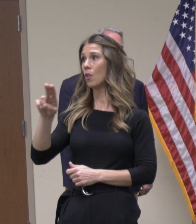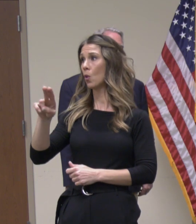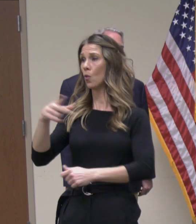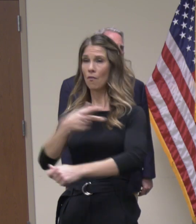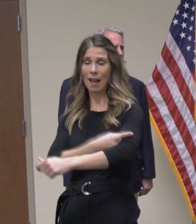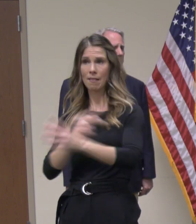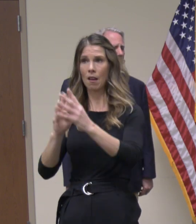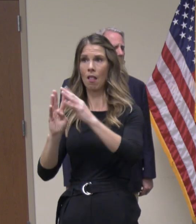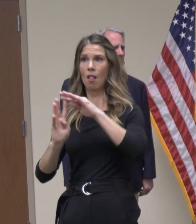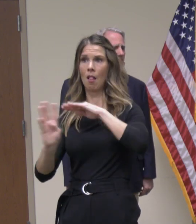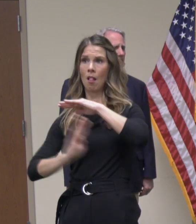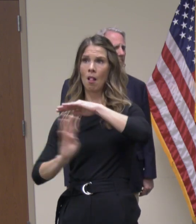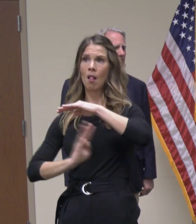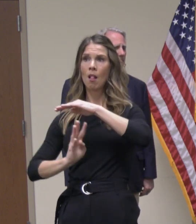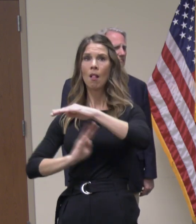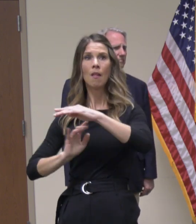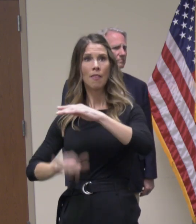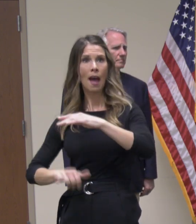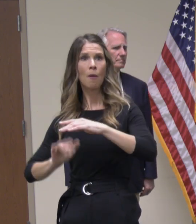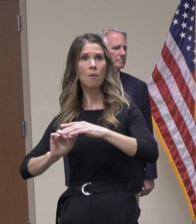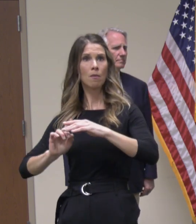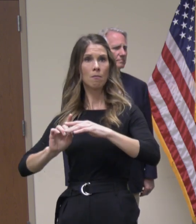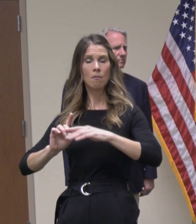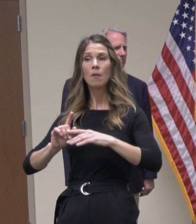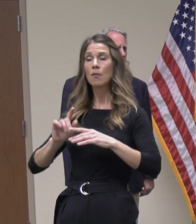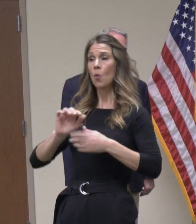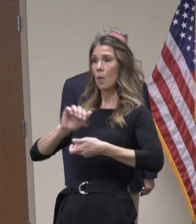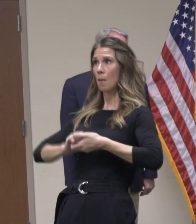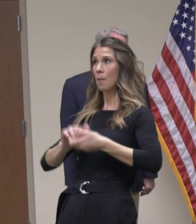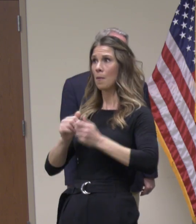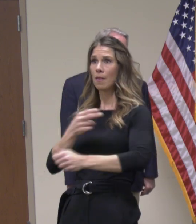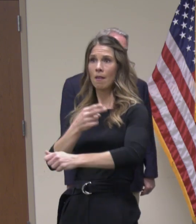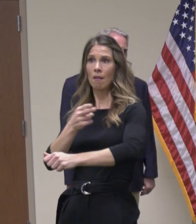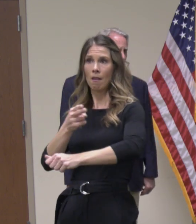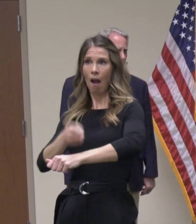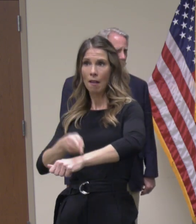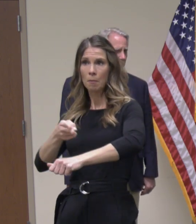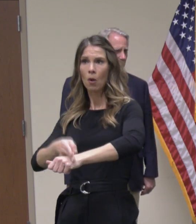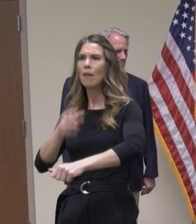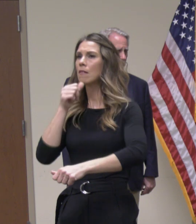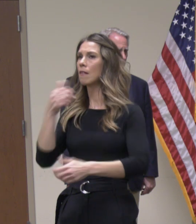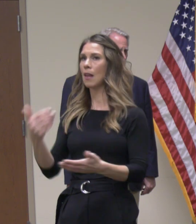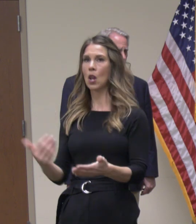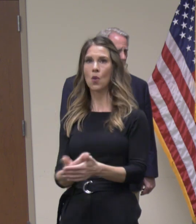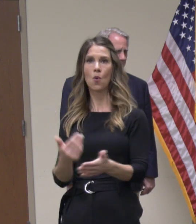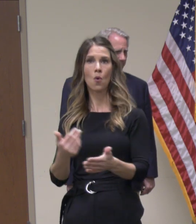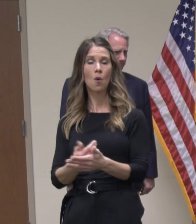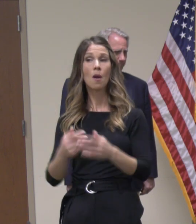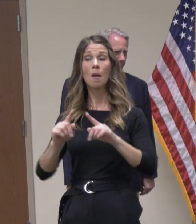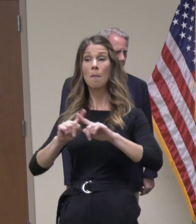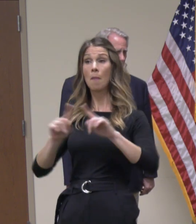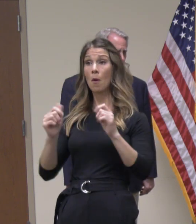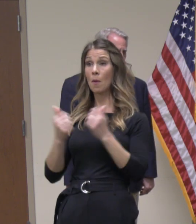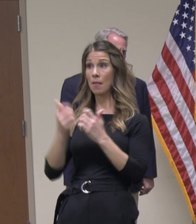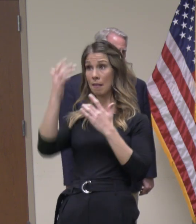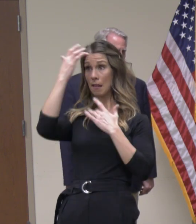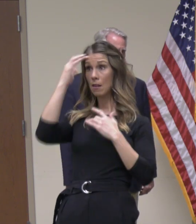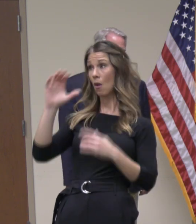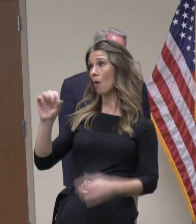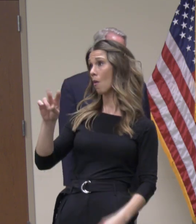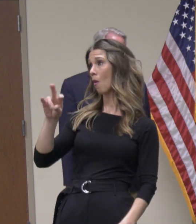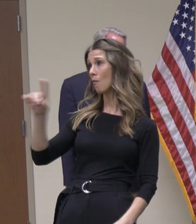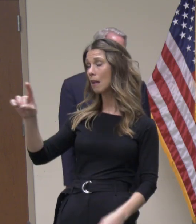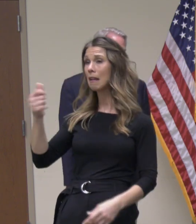health and some other partners. So it's not something that's new, but obviously, given what we're dealing with COVID-19, we've had